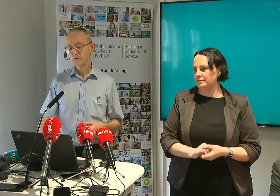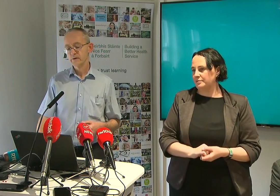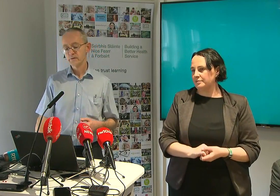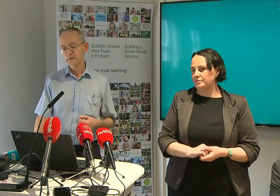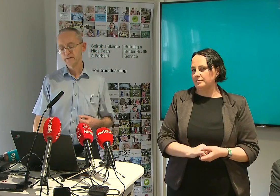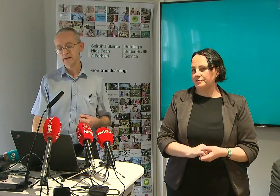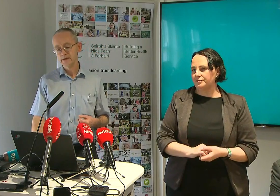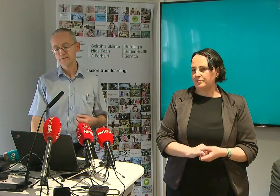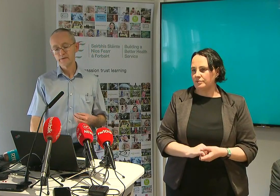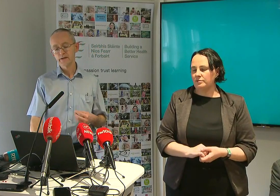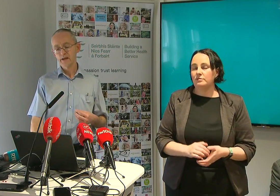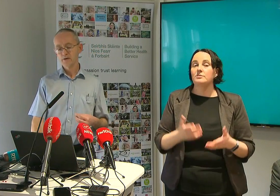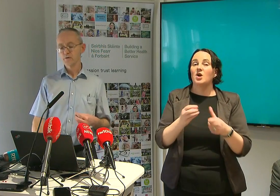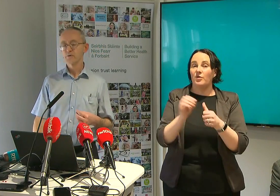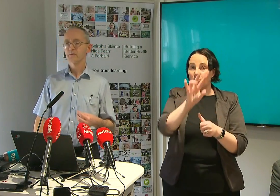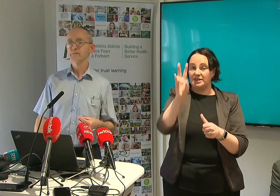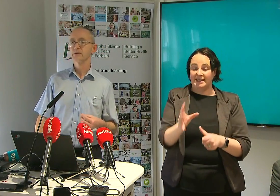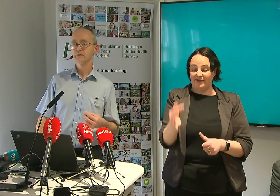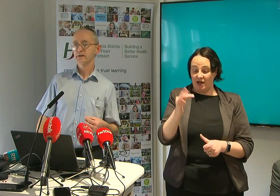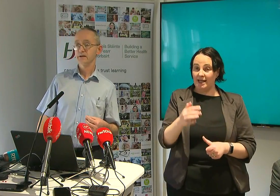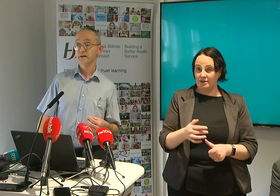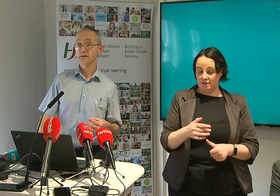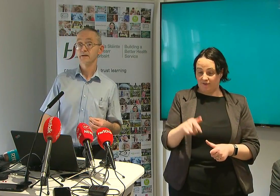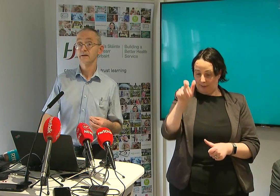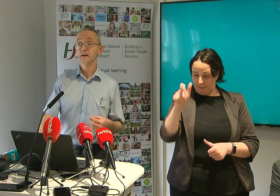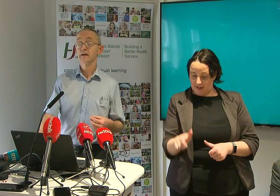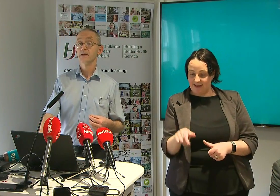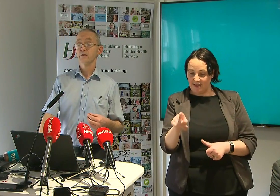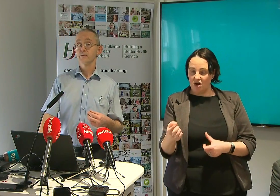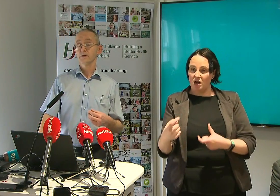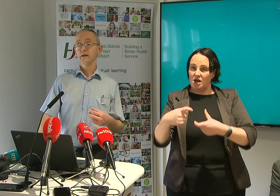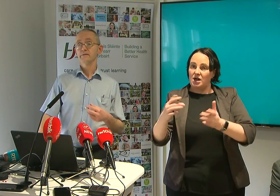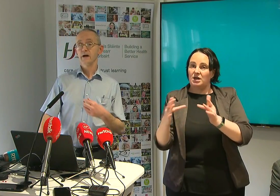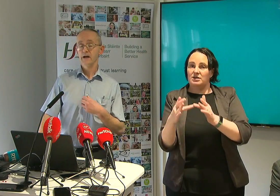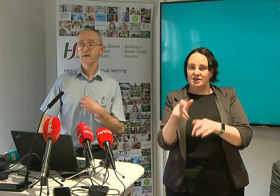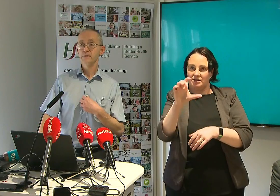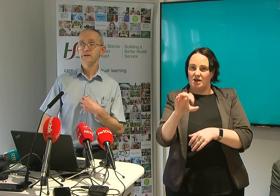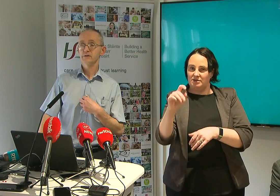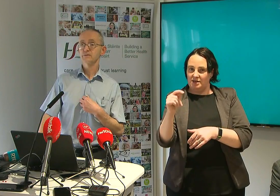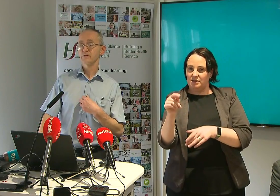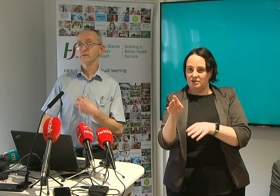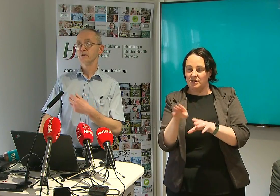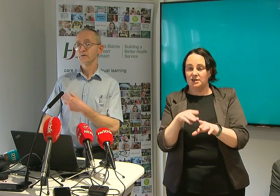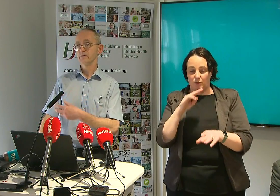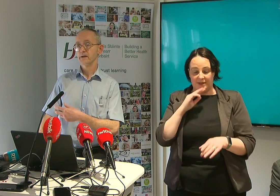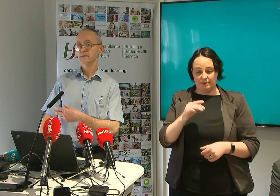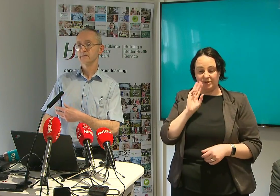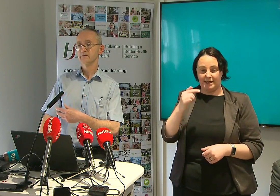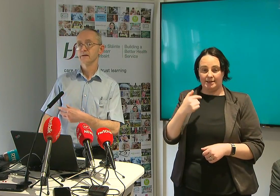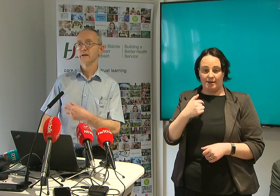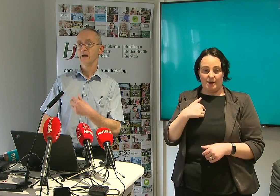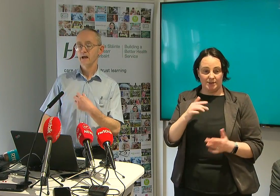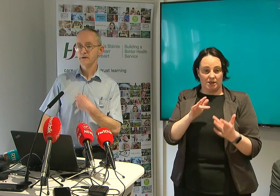Is there a risk for me if I live in the house with somebody who is contact? So if I have been in touch with somebody who is